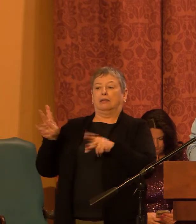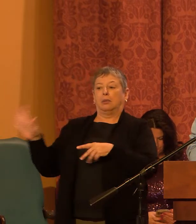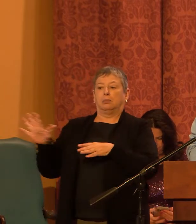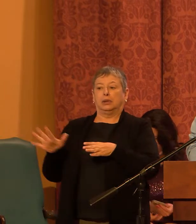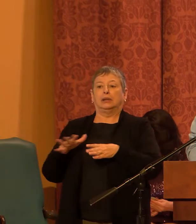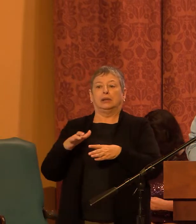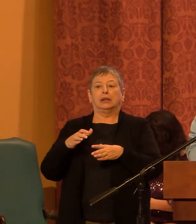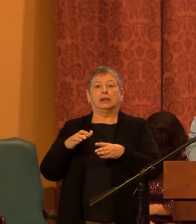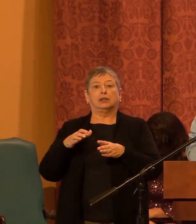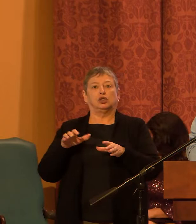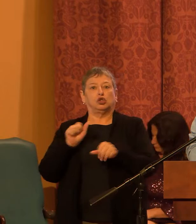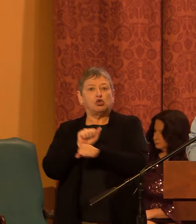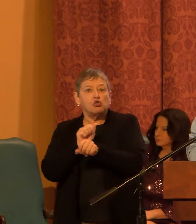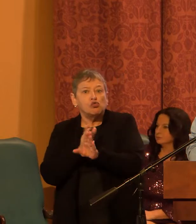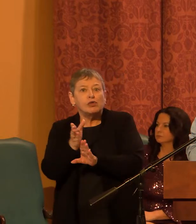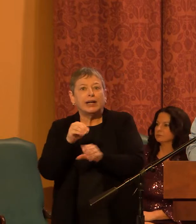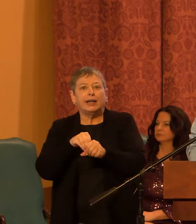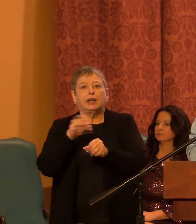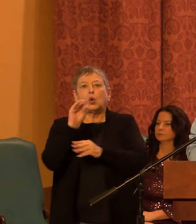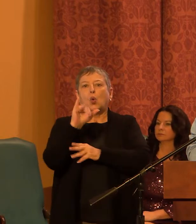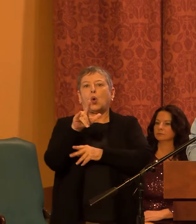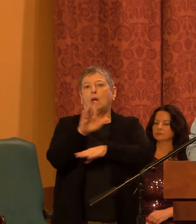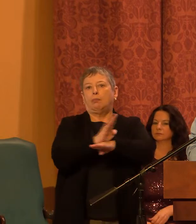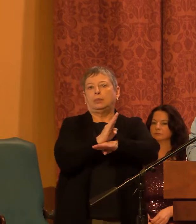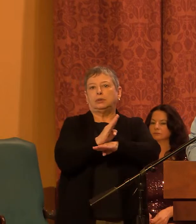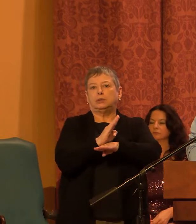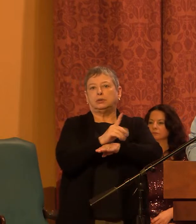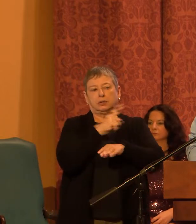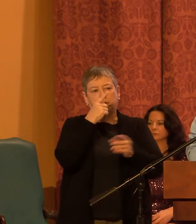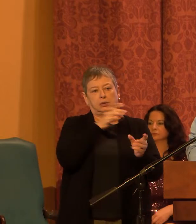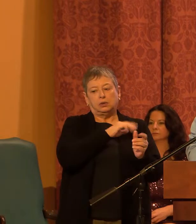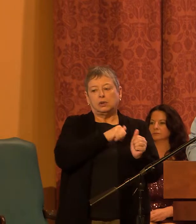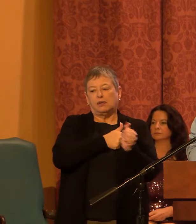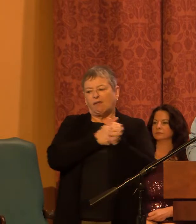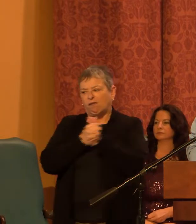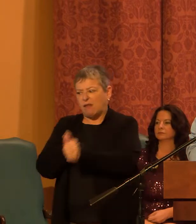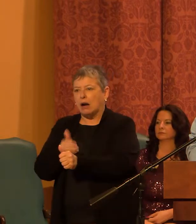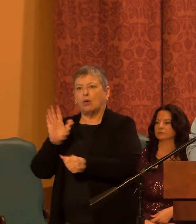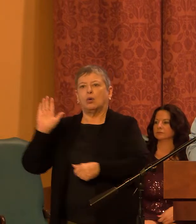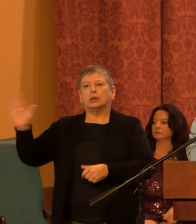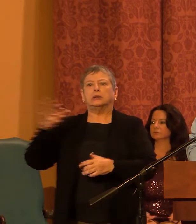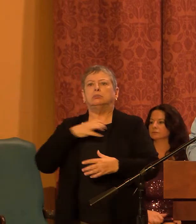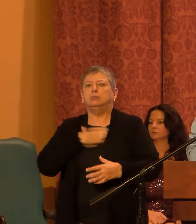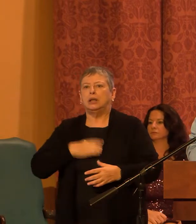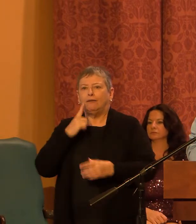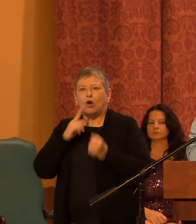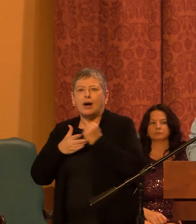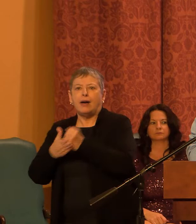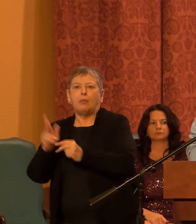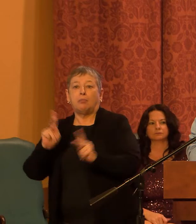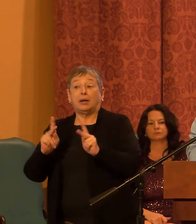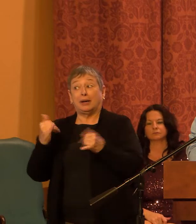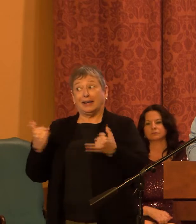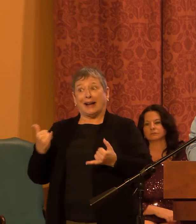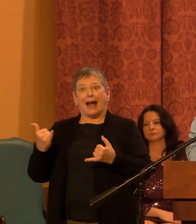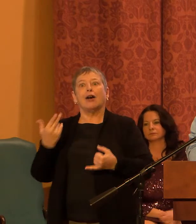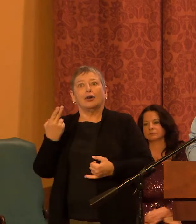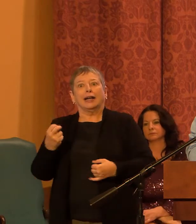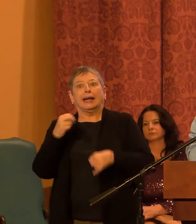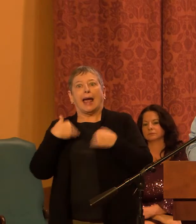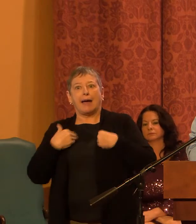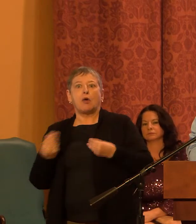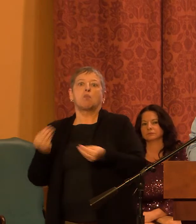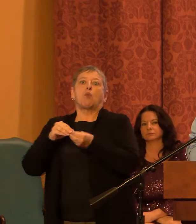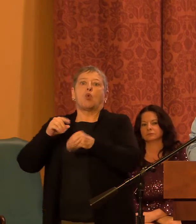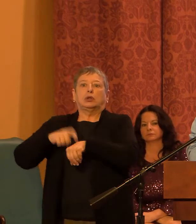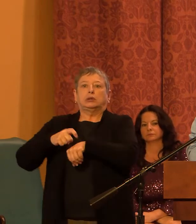oil industry to pursue his passion for helping people. This career path change has given Philip more time with his family, which has